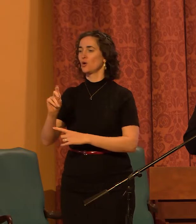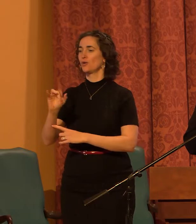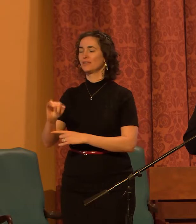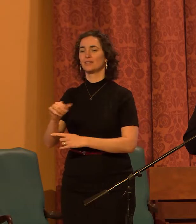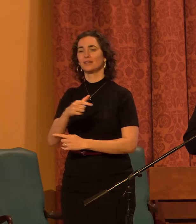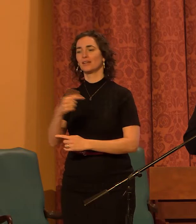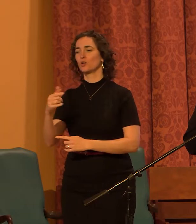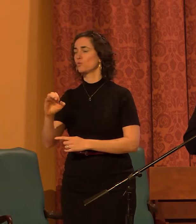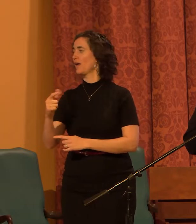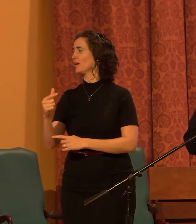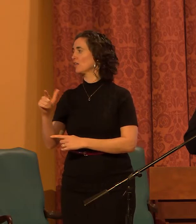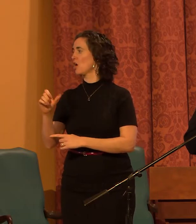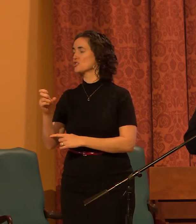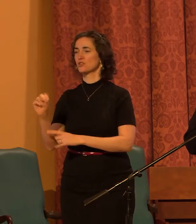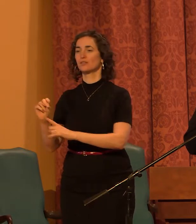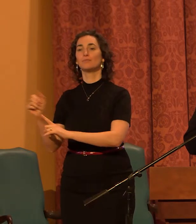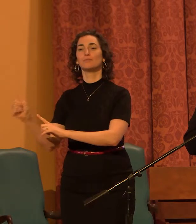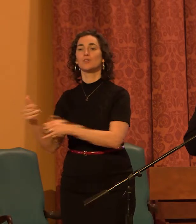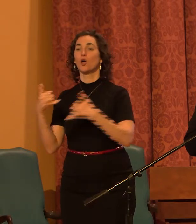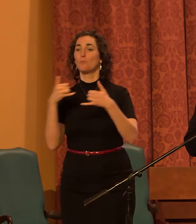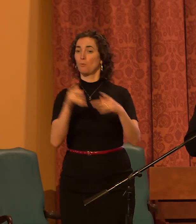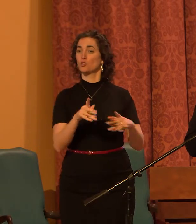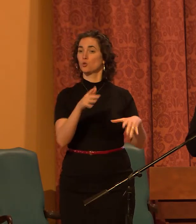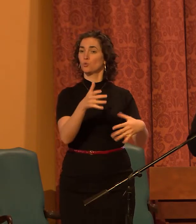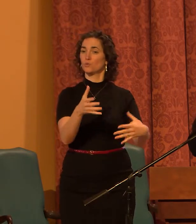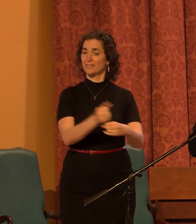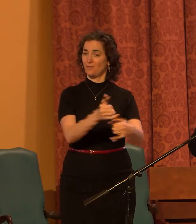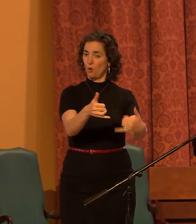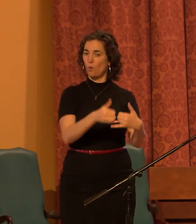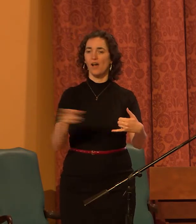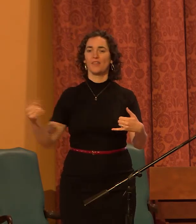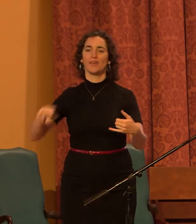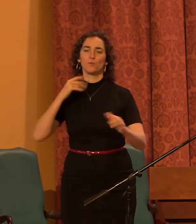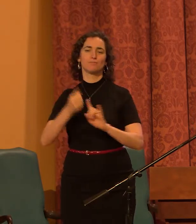and Brad Wilson to introduce the award recipient.